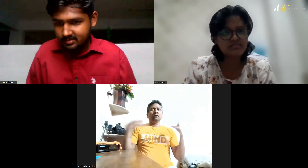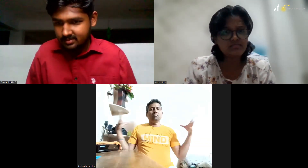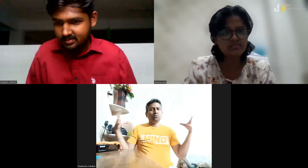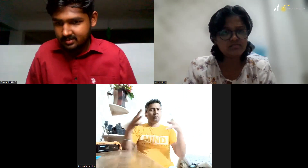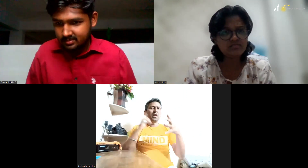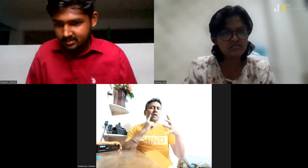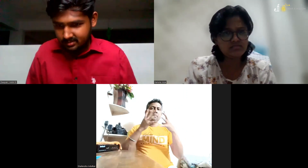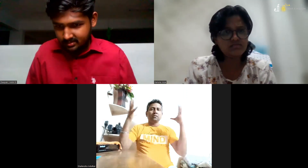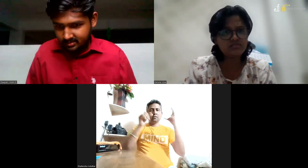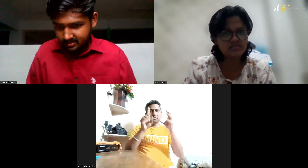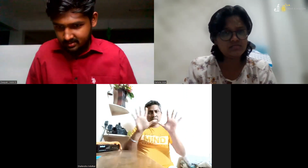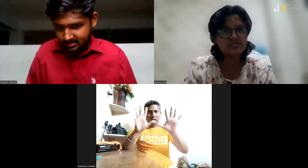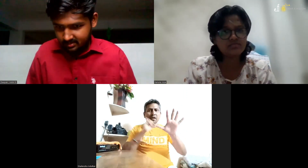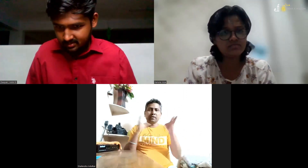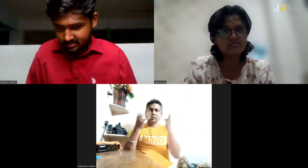Okay.